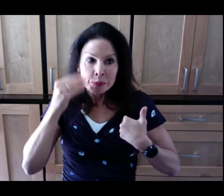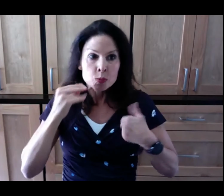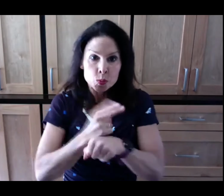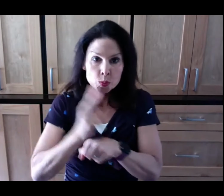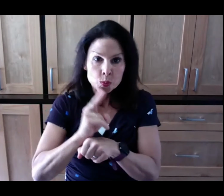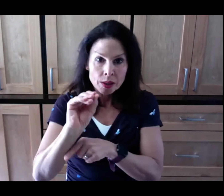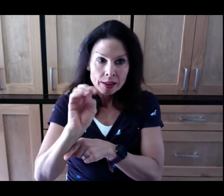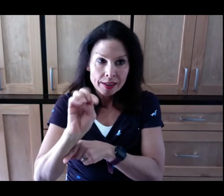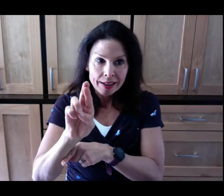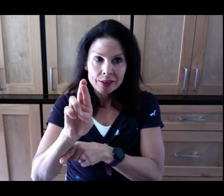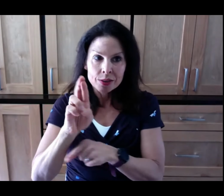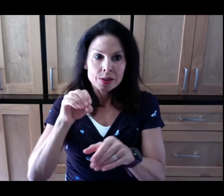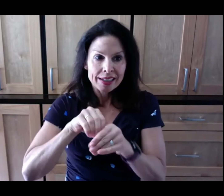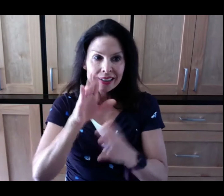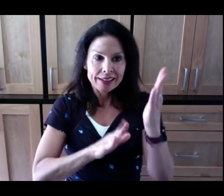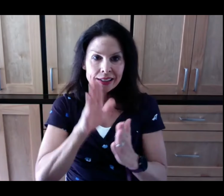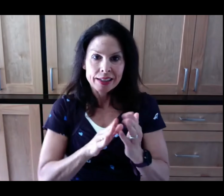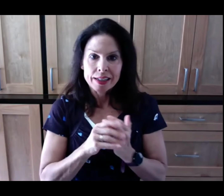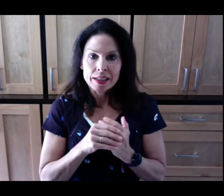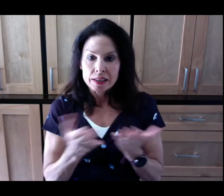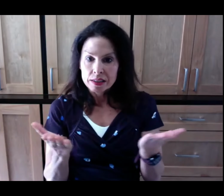Does anyone here have experience